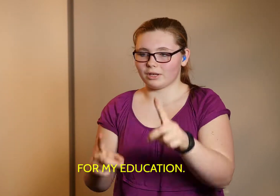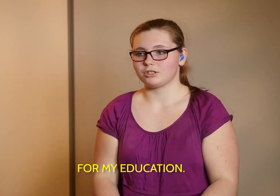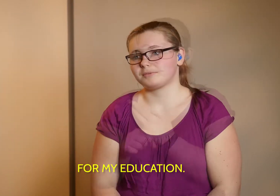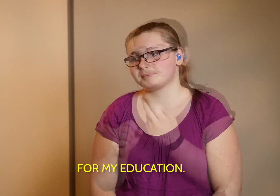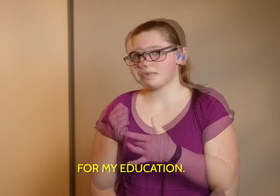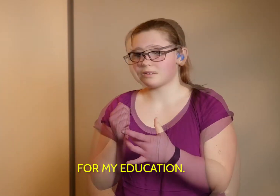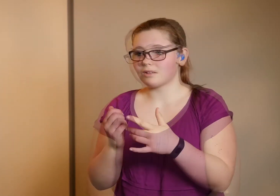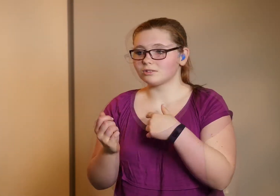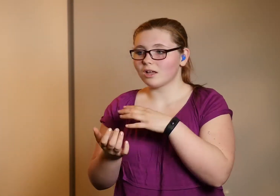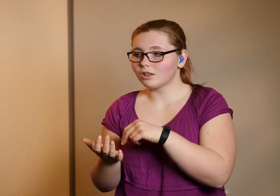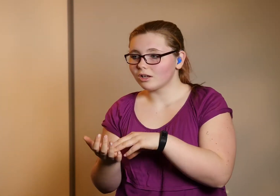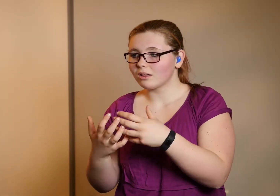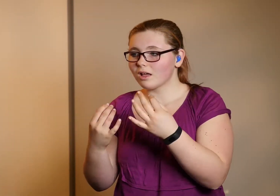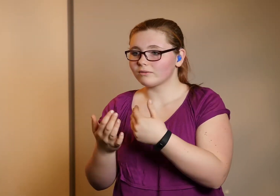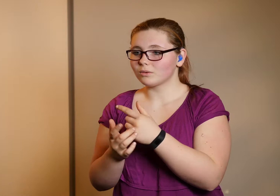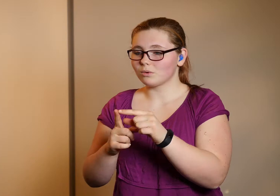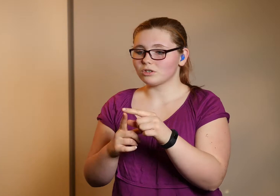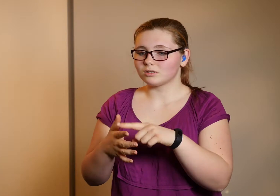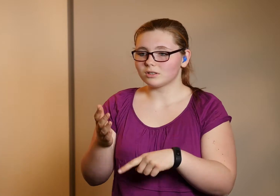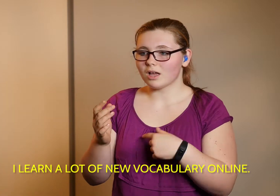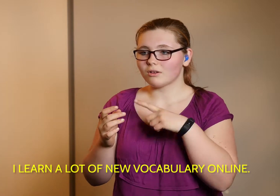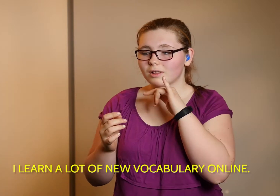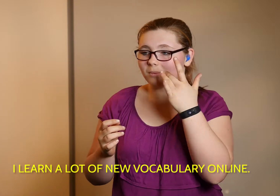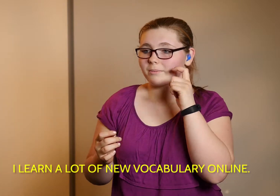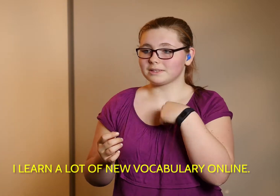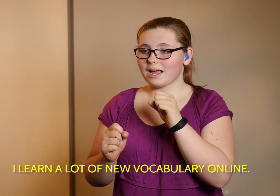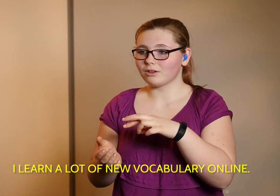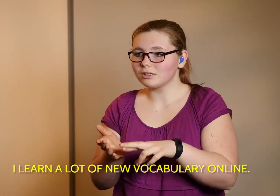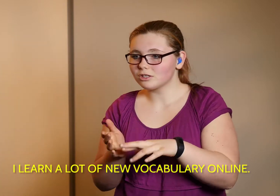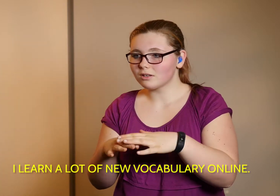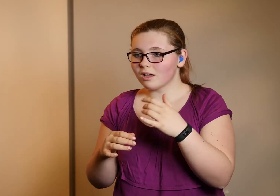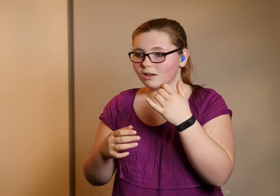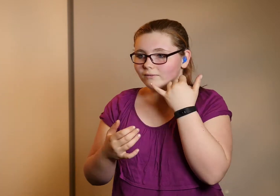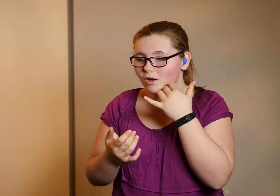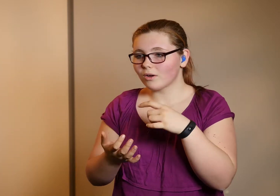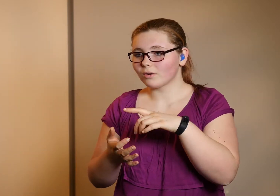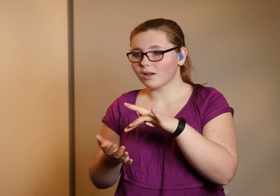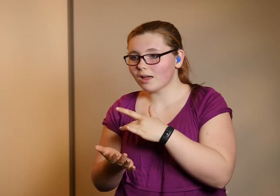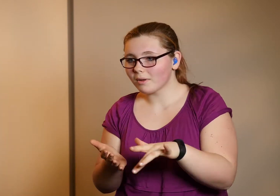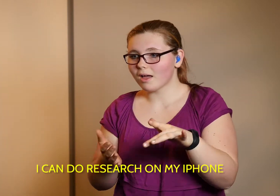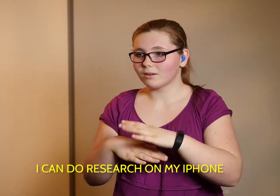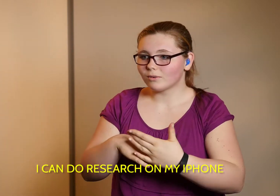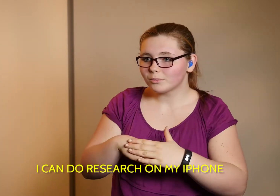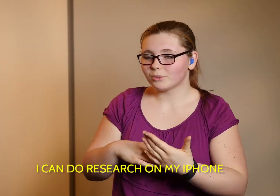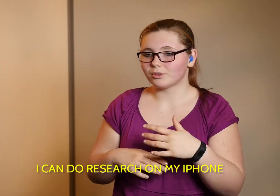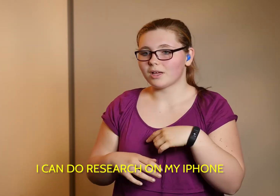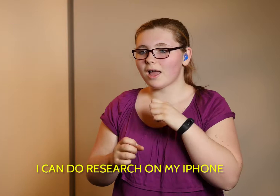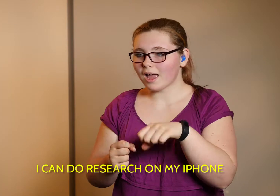education. I learn a lot of new vocabulary online, and I can do research on my